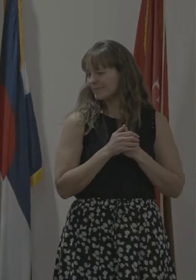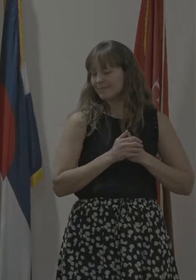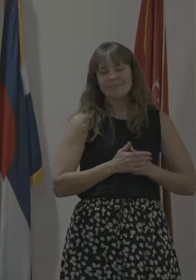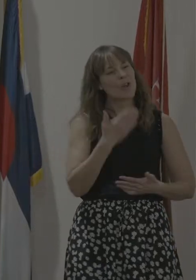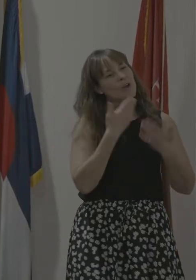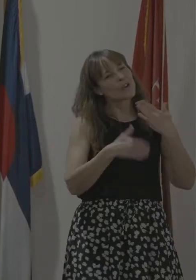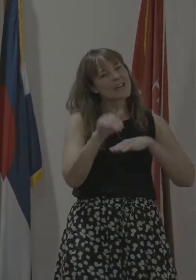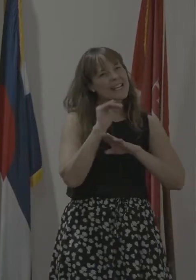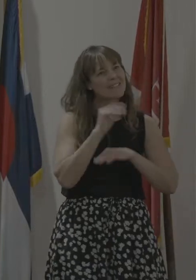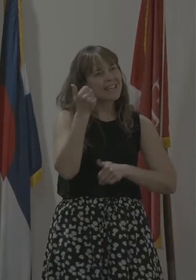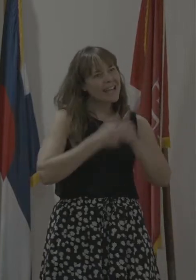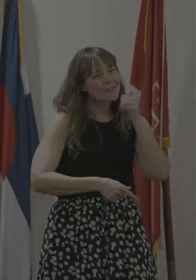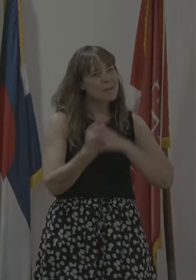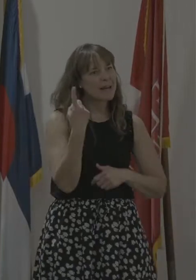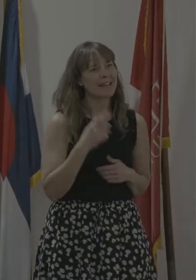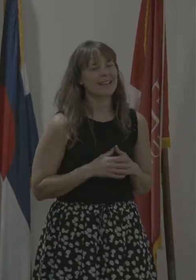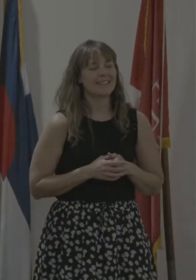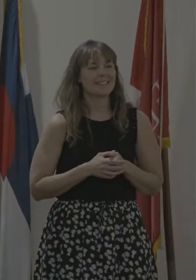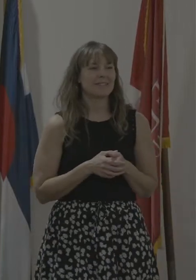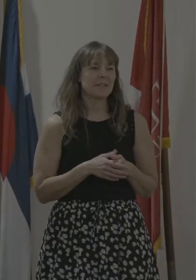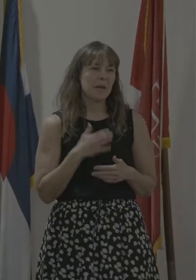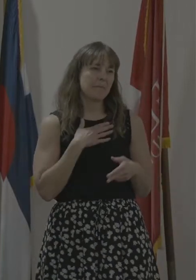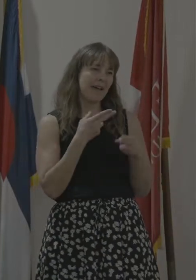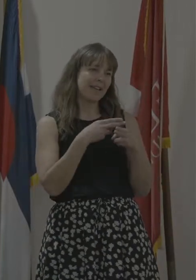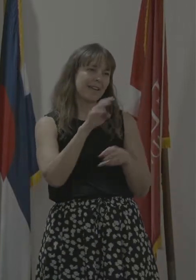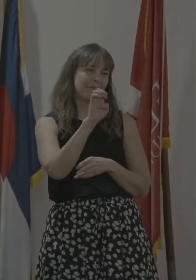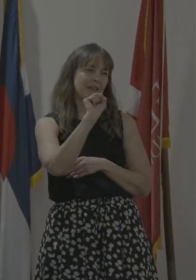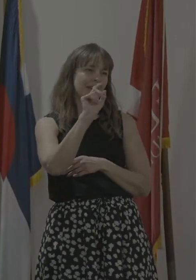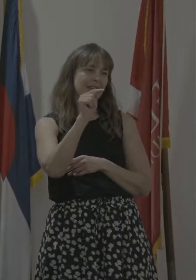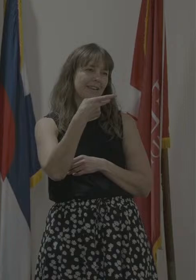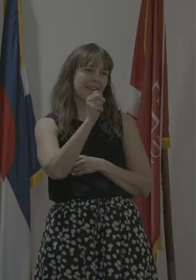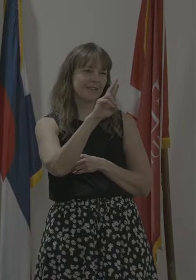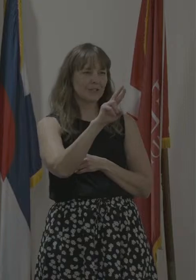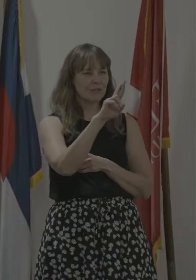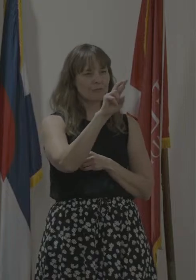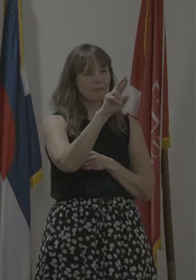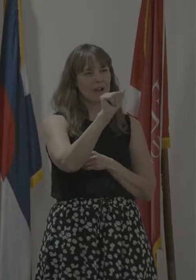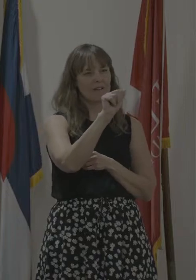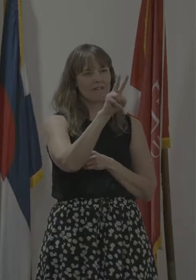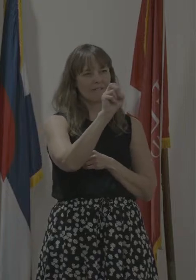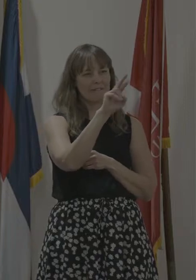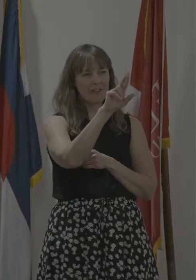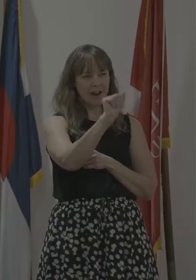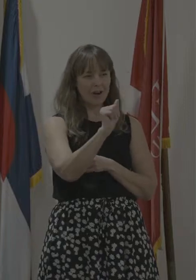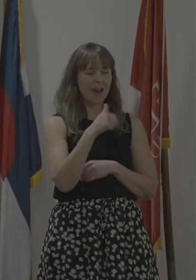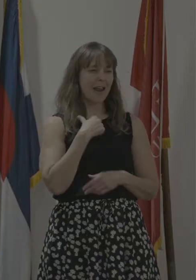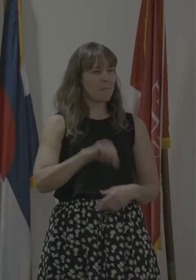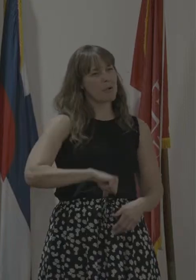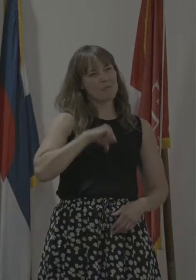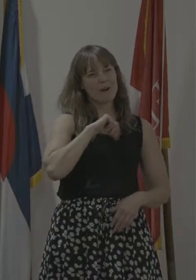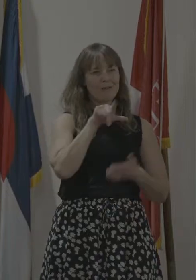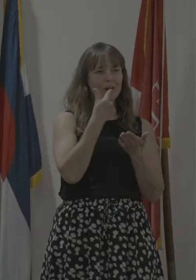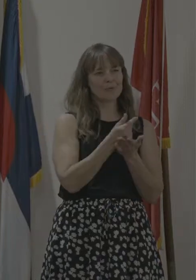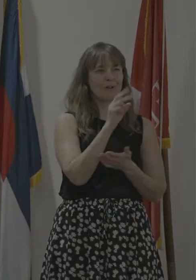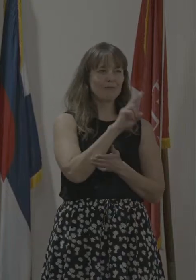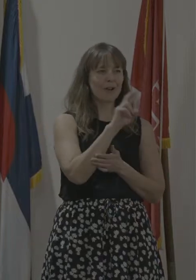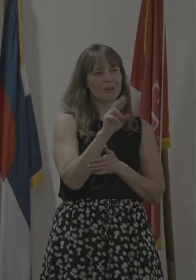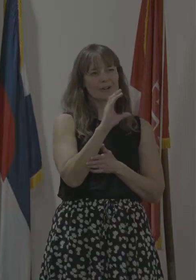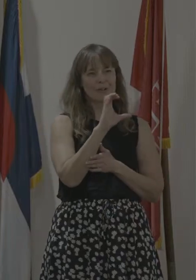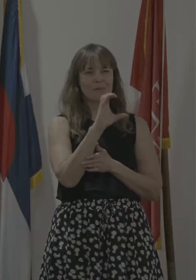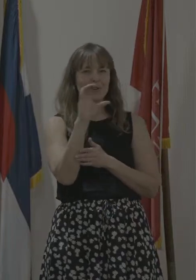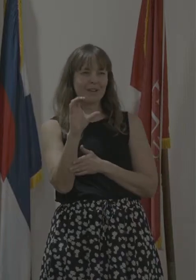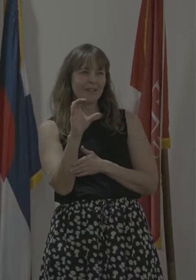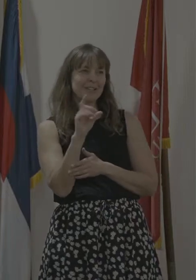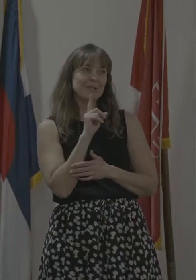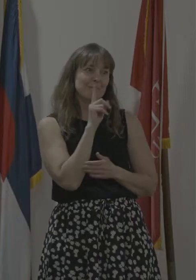Good evening, everybody. My name is Esther Rivera, and I'm a proud graduate of Red Rocks Community College, specifically